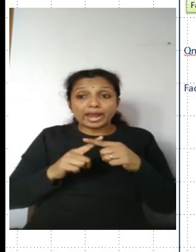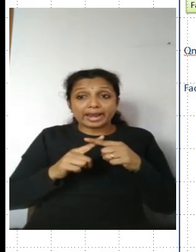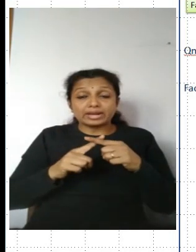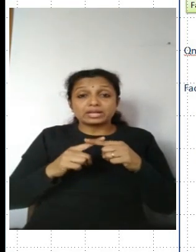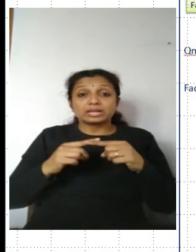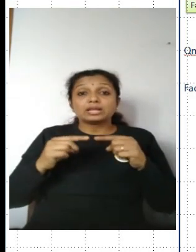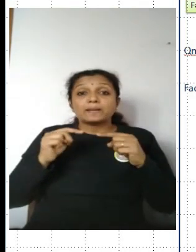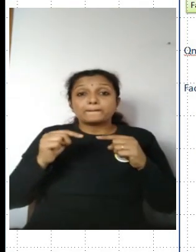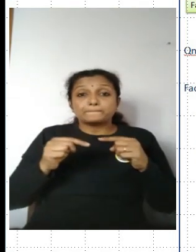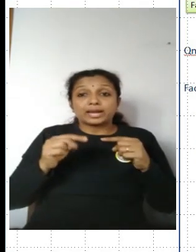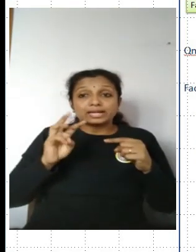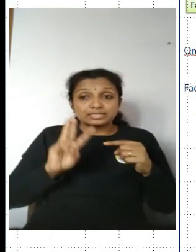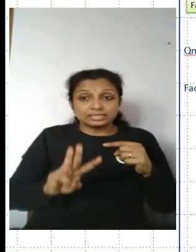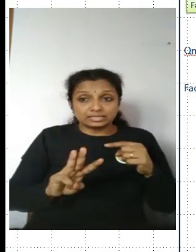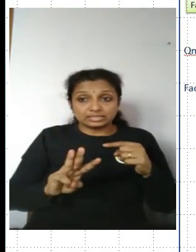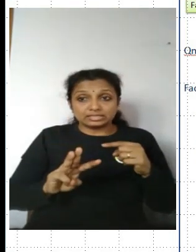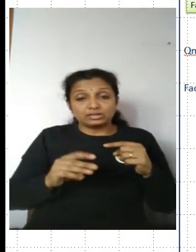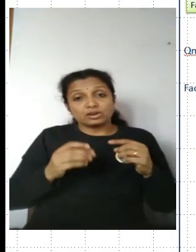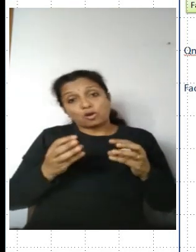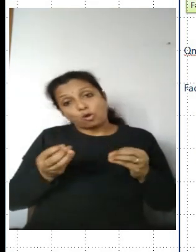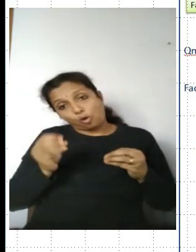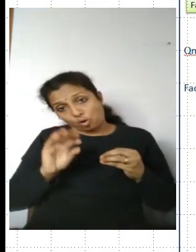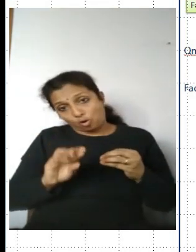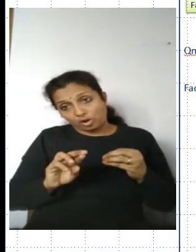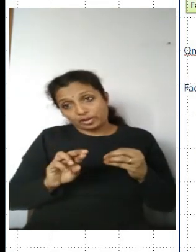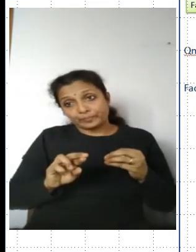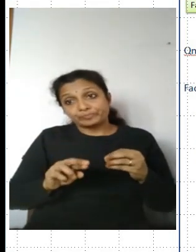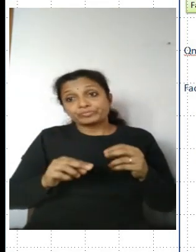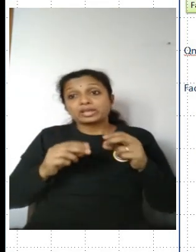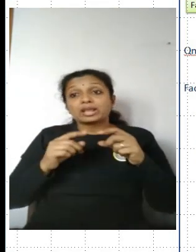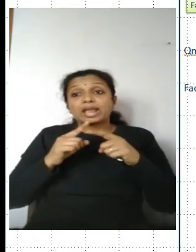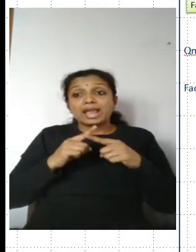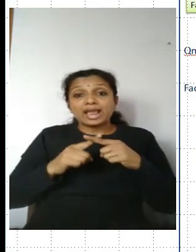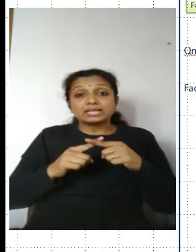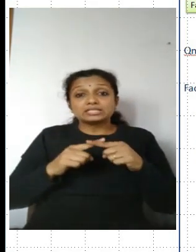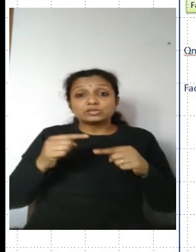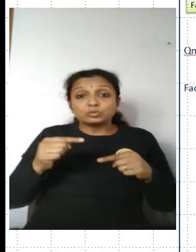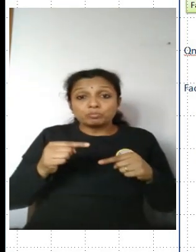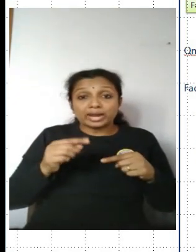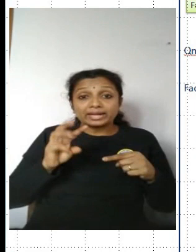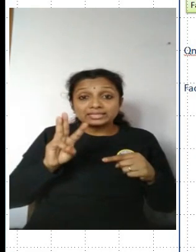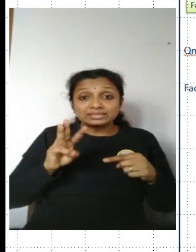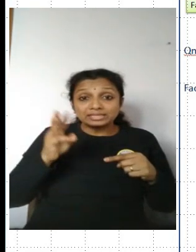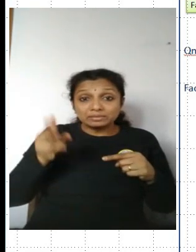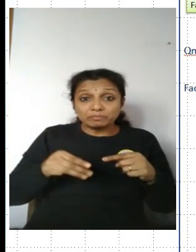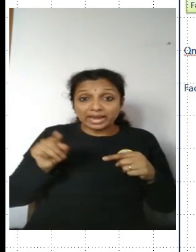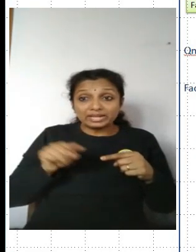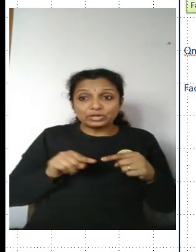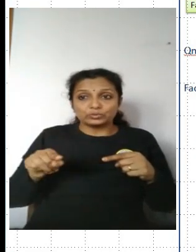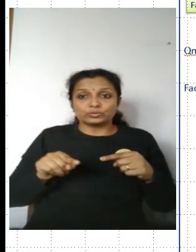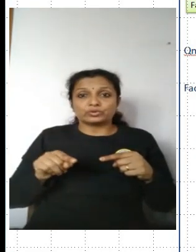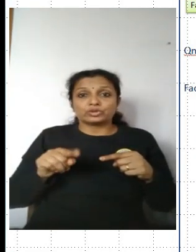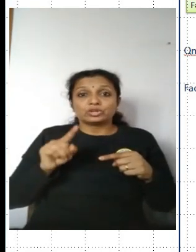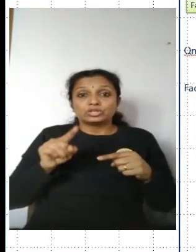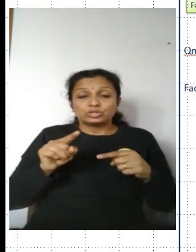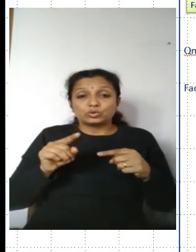one is 2x minus 3 is equal to 0. So 2x is equal to